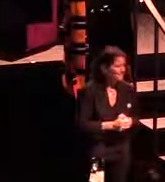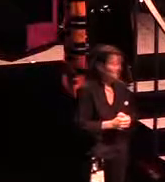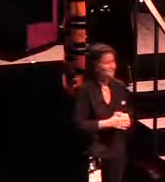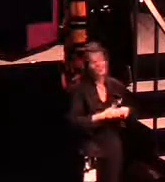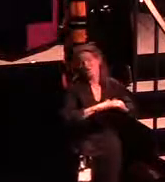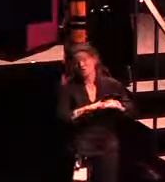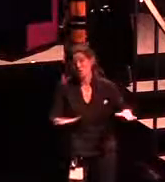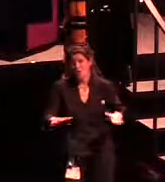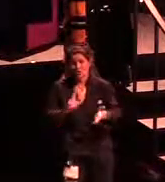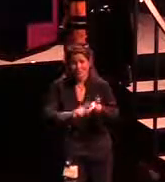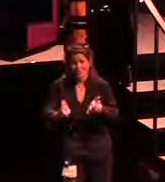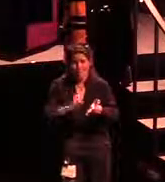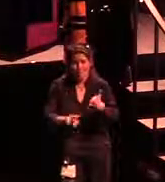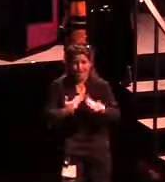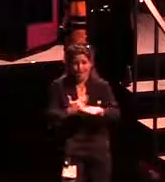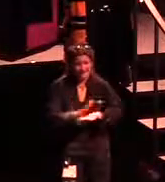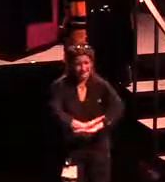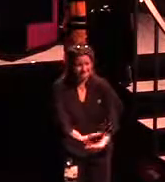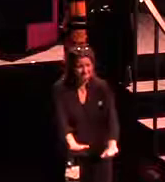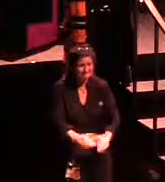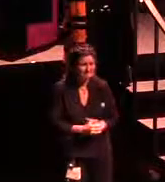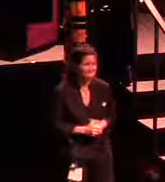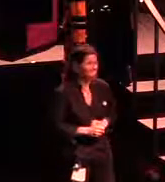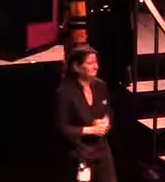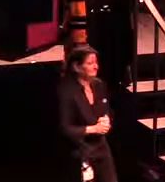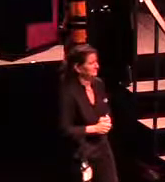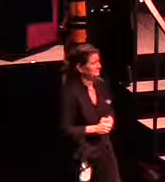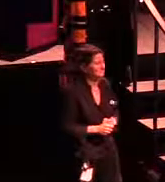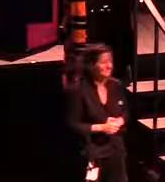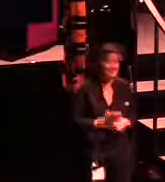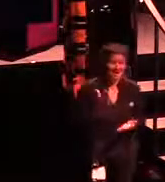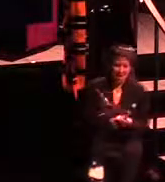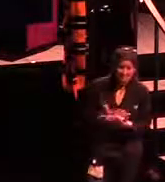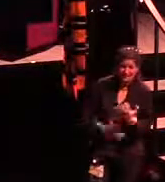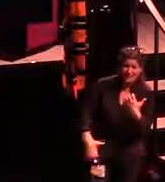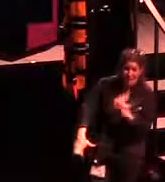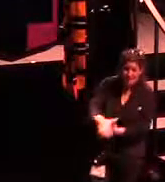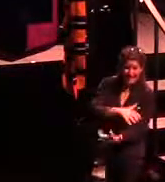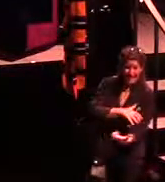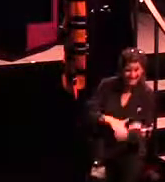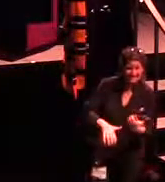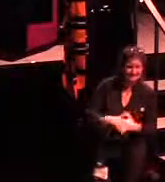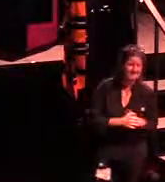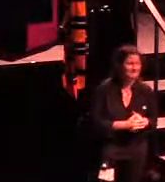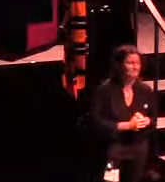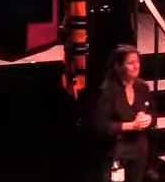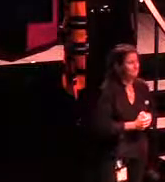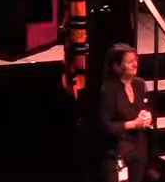Not an ordinary task, fuck. It's very complicated.